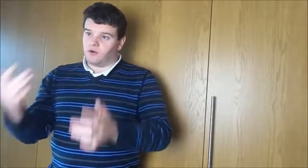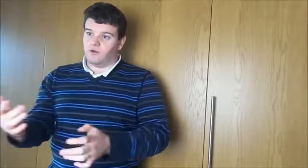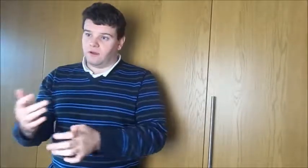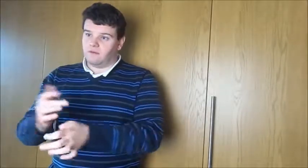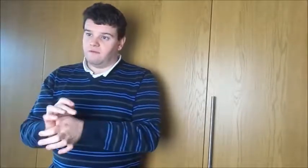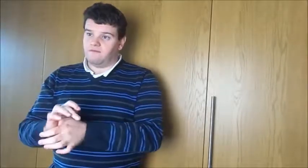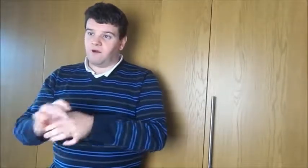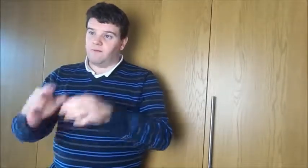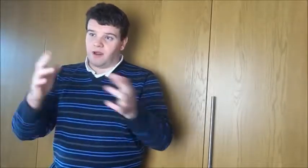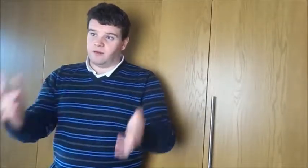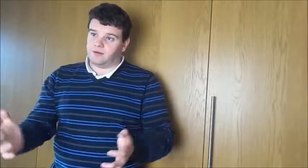Victoria fell pregnant.